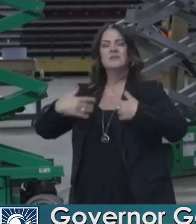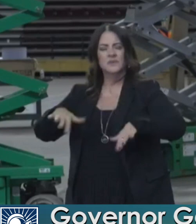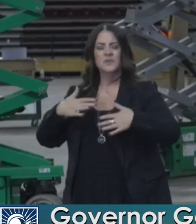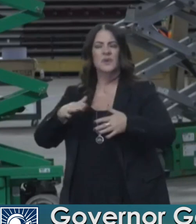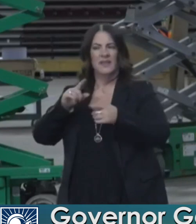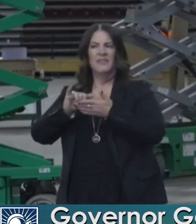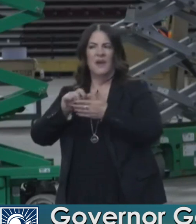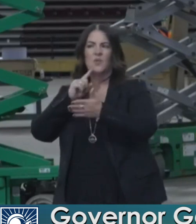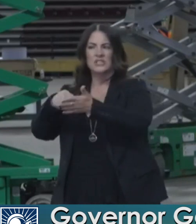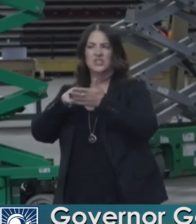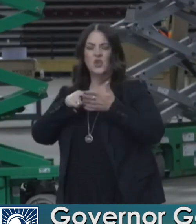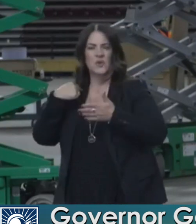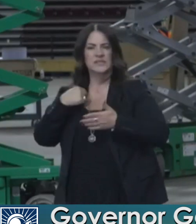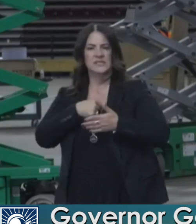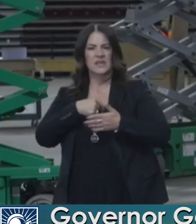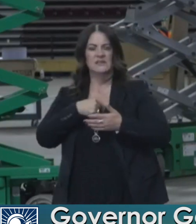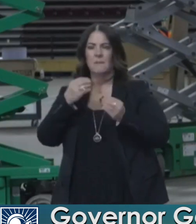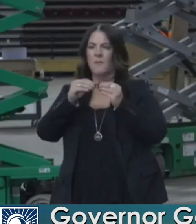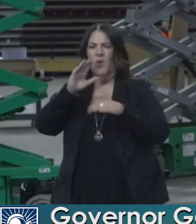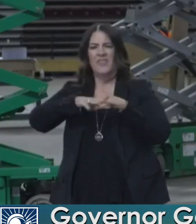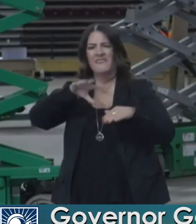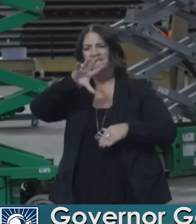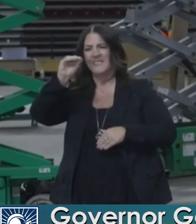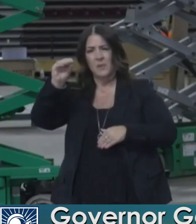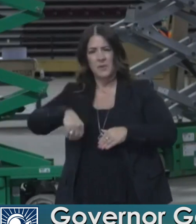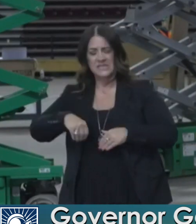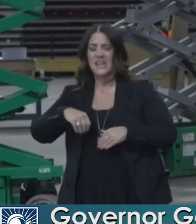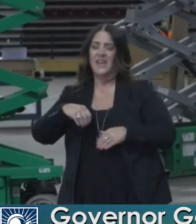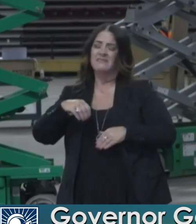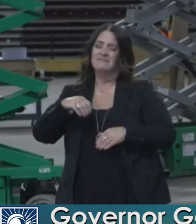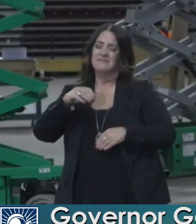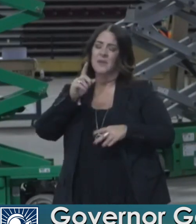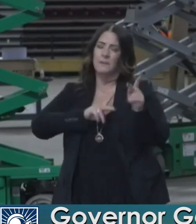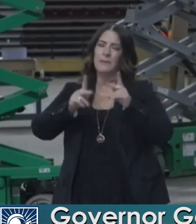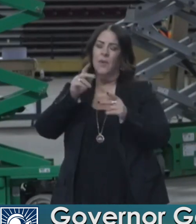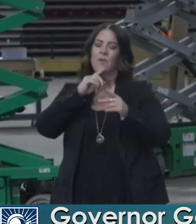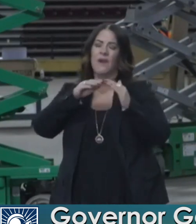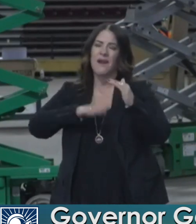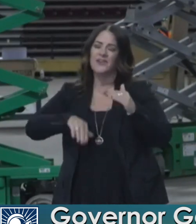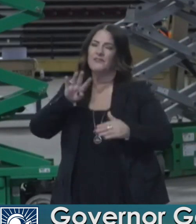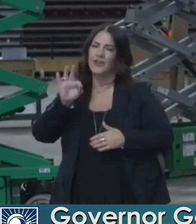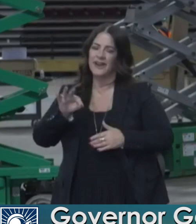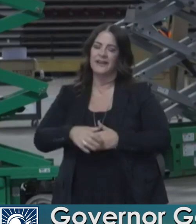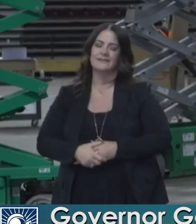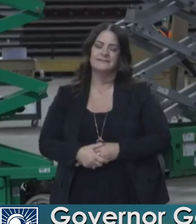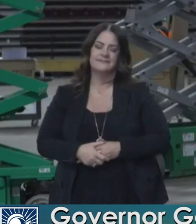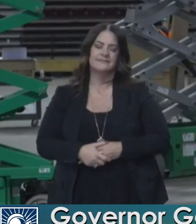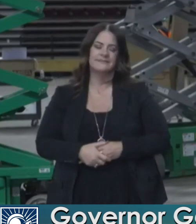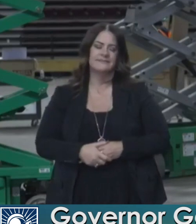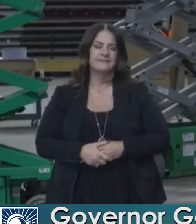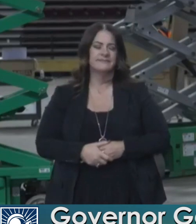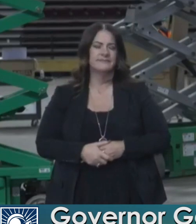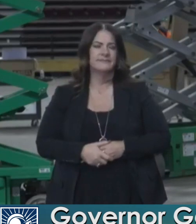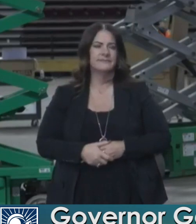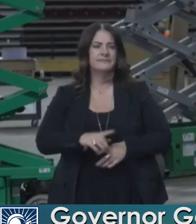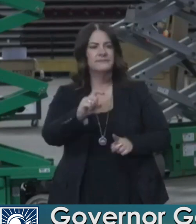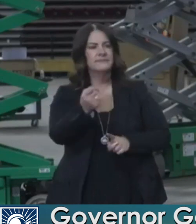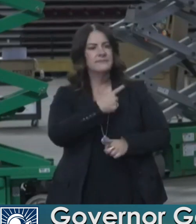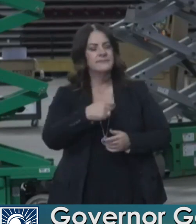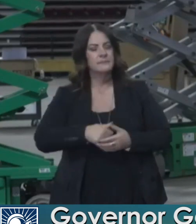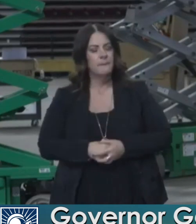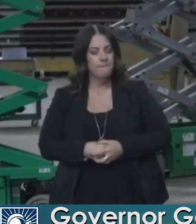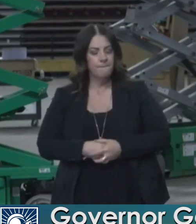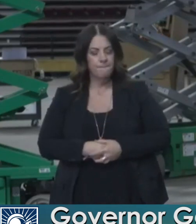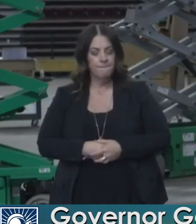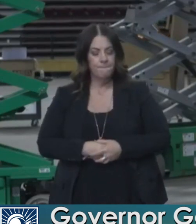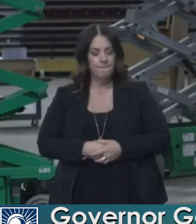of 49. Happy to look at breaking them down even further. Jim Roop of Westwood One Radio asks, people have been saying they would